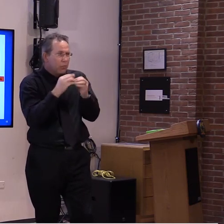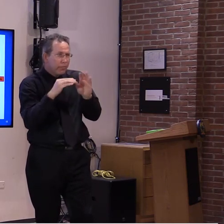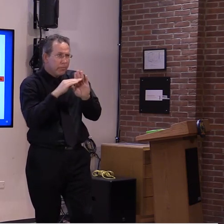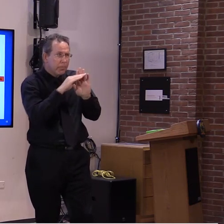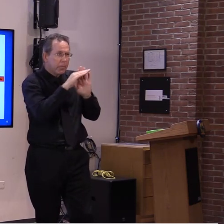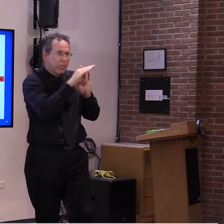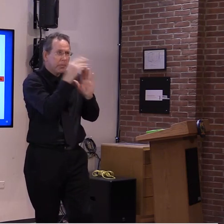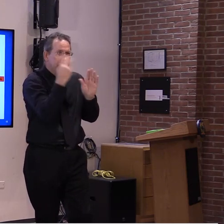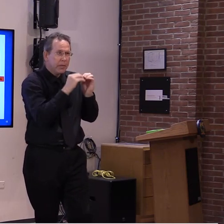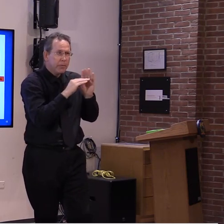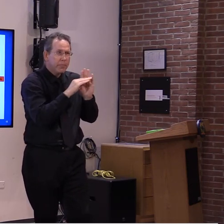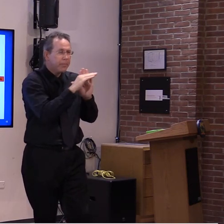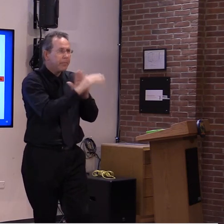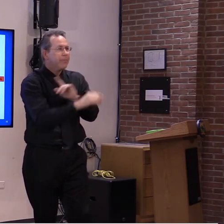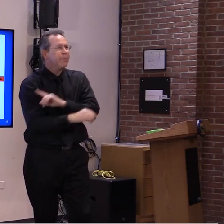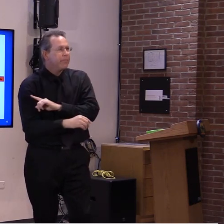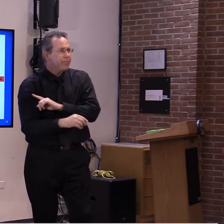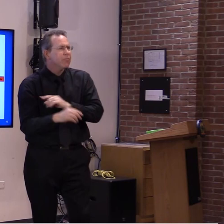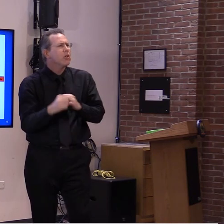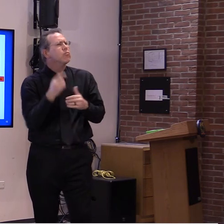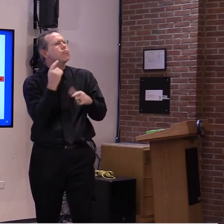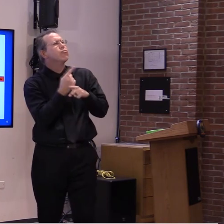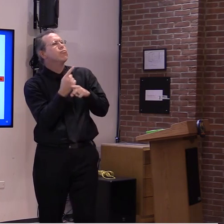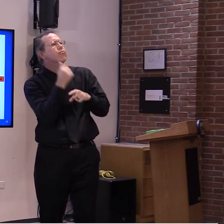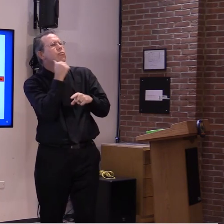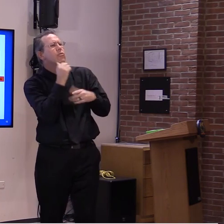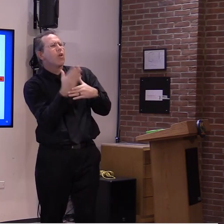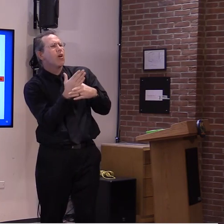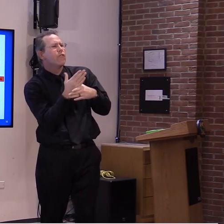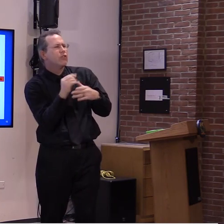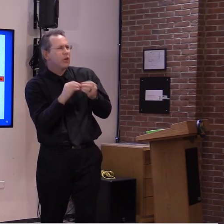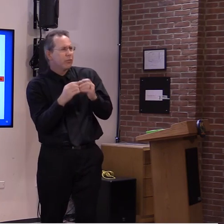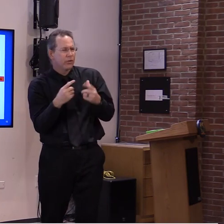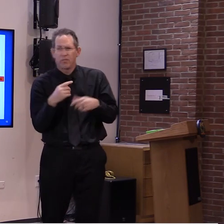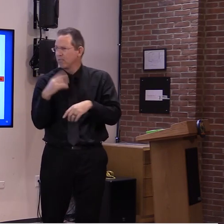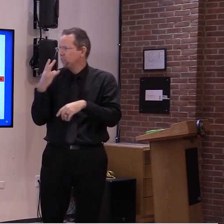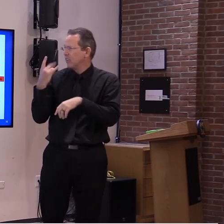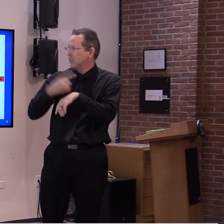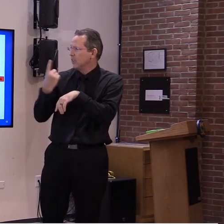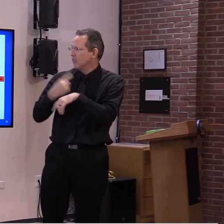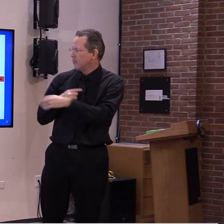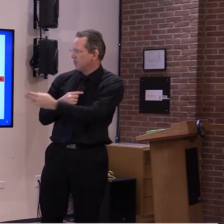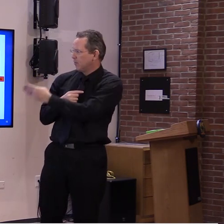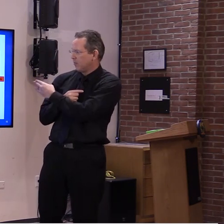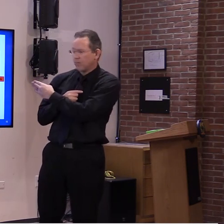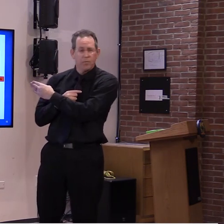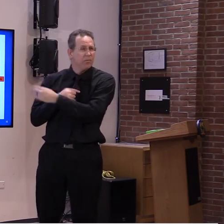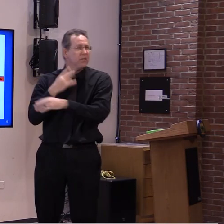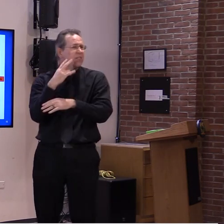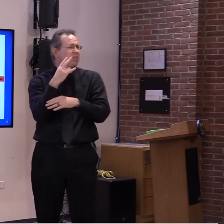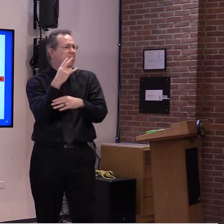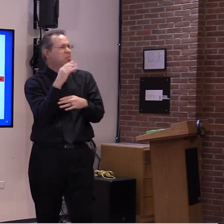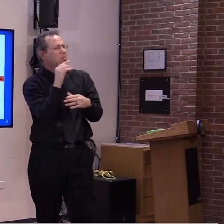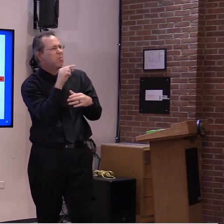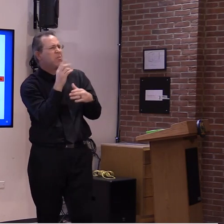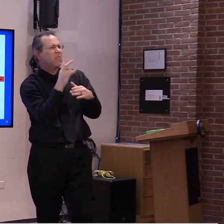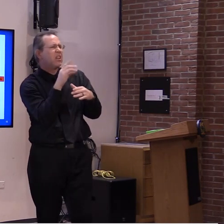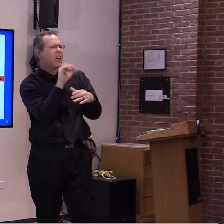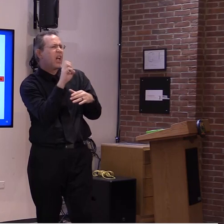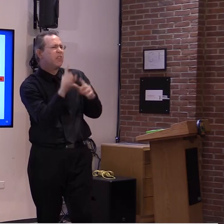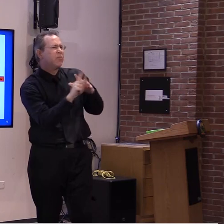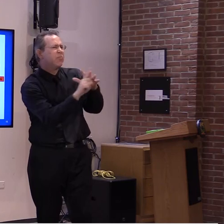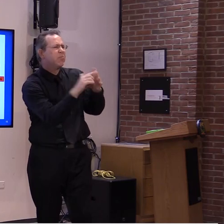That has increased to 106 cases yesterday and 117 cases as of today. Again, those are on a